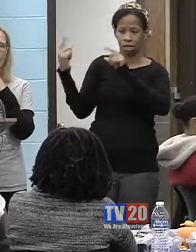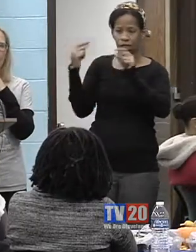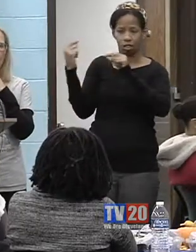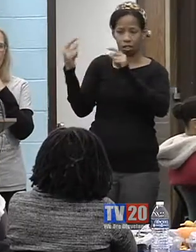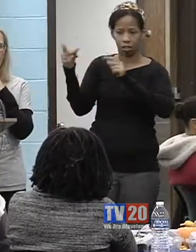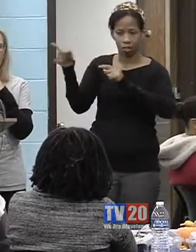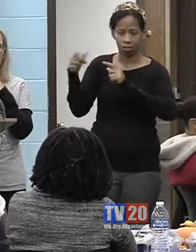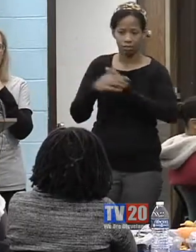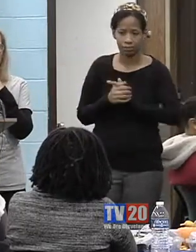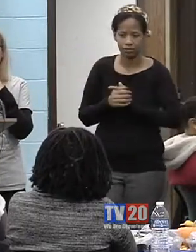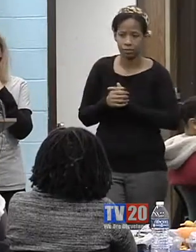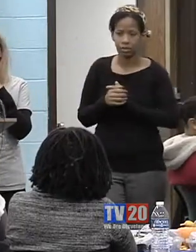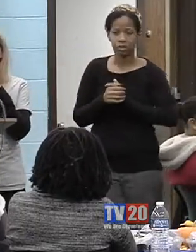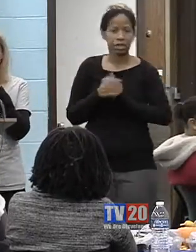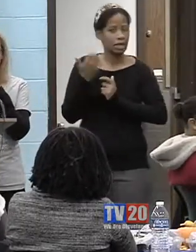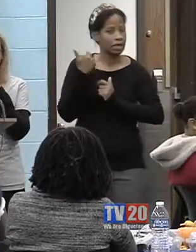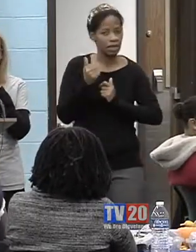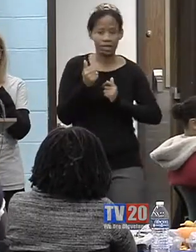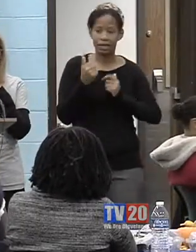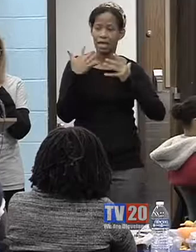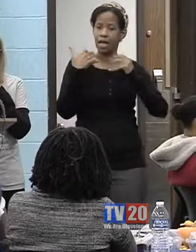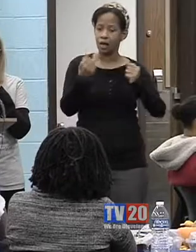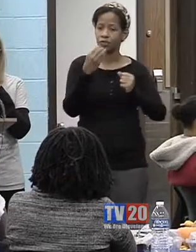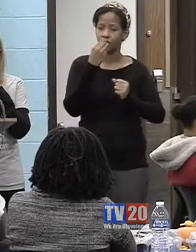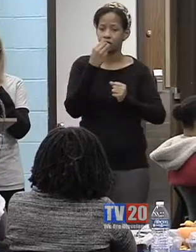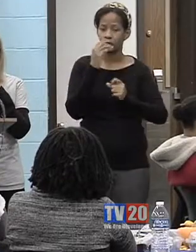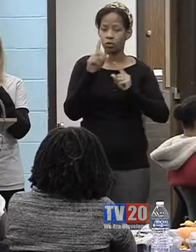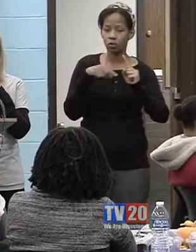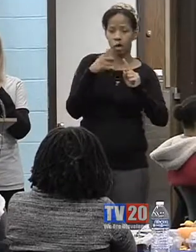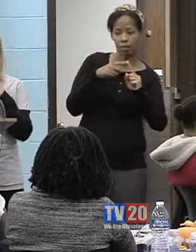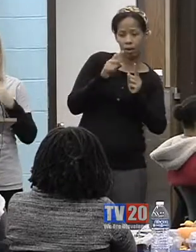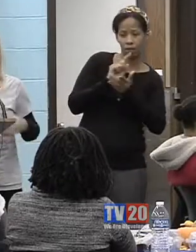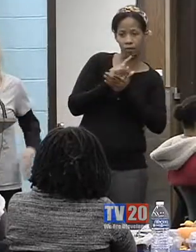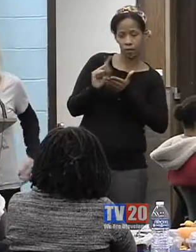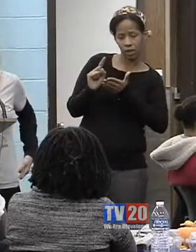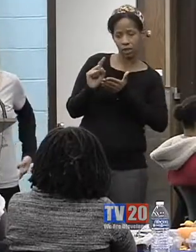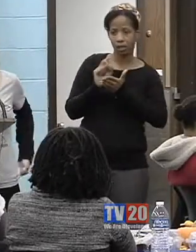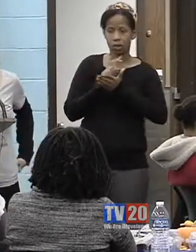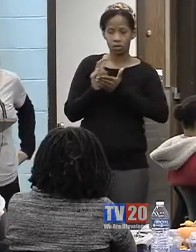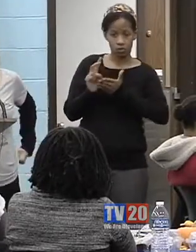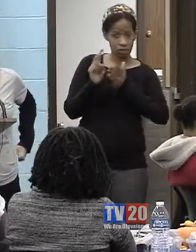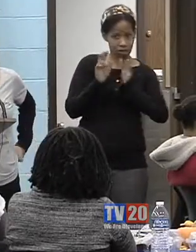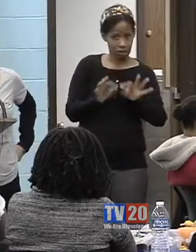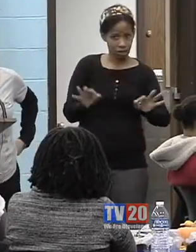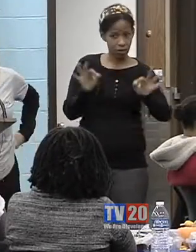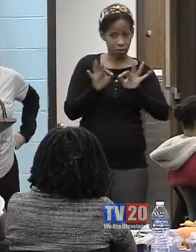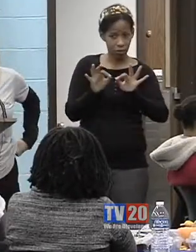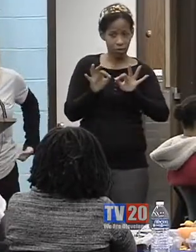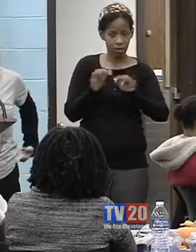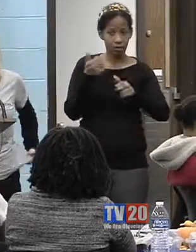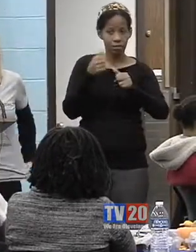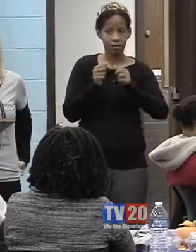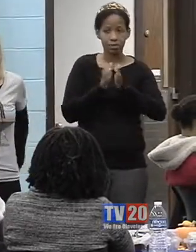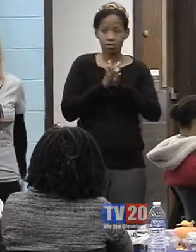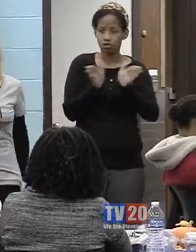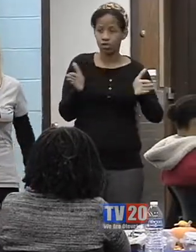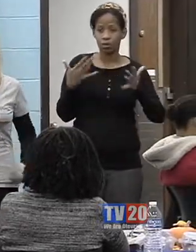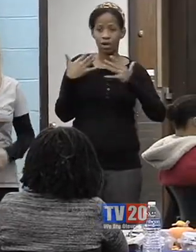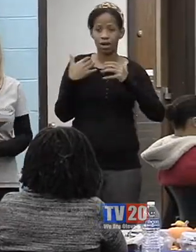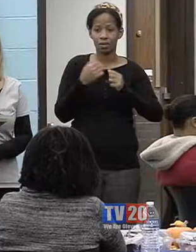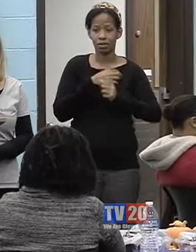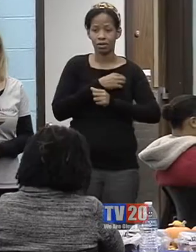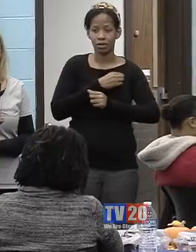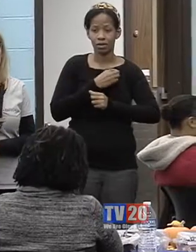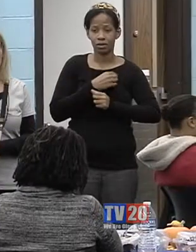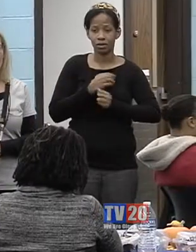But eating nutritious food, things that I'm talking about, that we talked about, are very important to eyesight. But general health